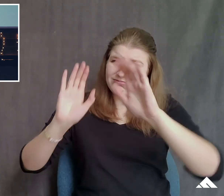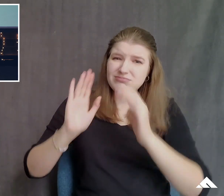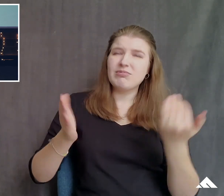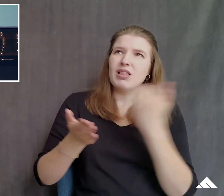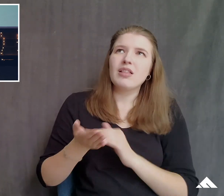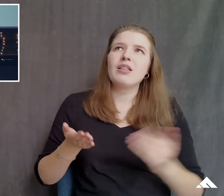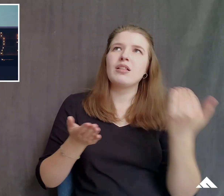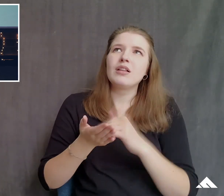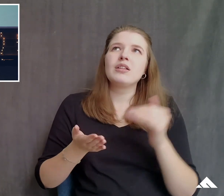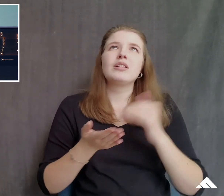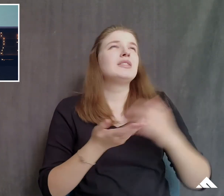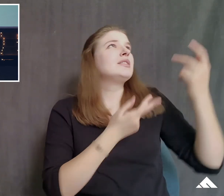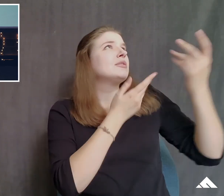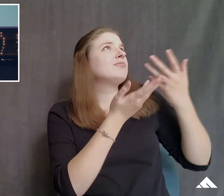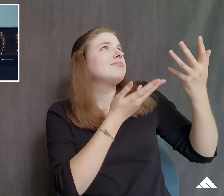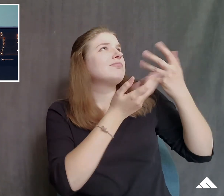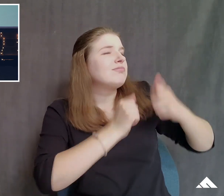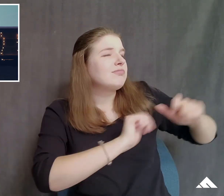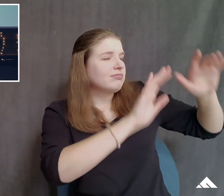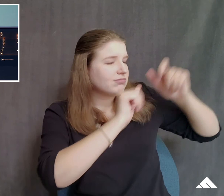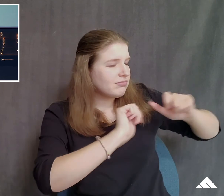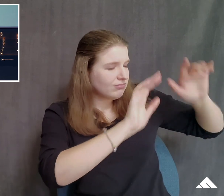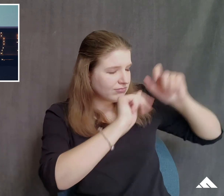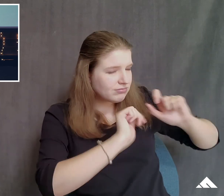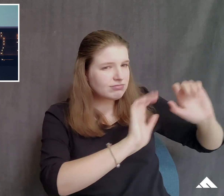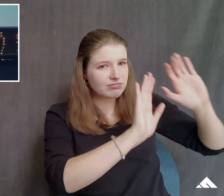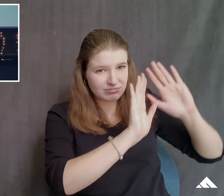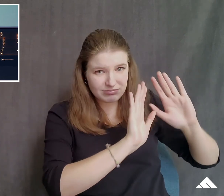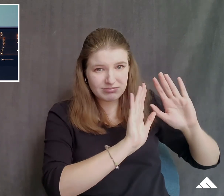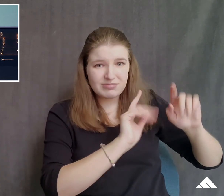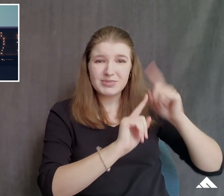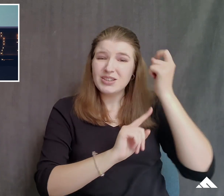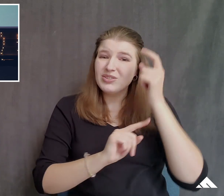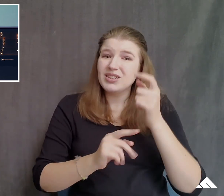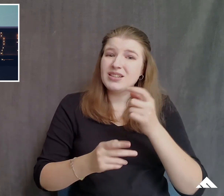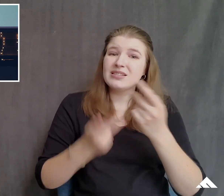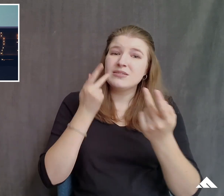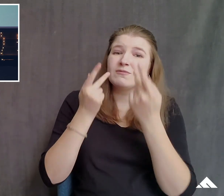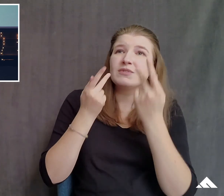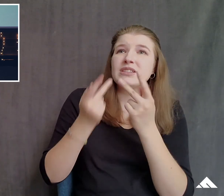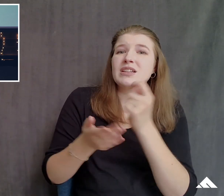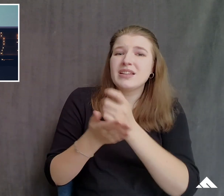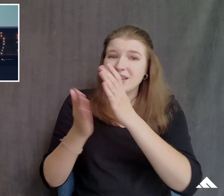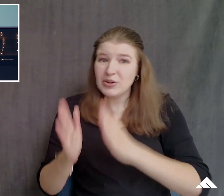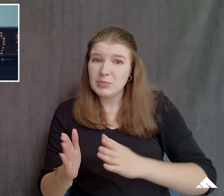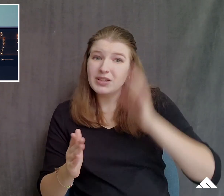But friends, please realize a counselor can't release you from the bitterness you're holding on to. Your